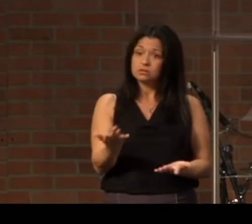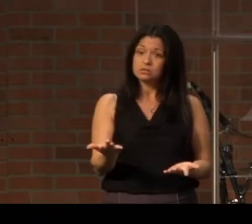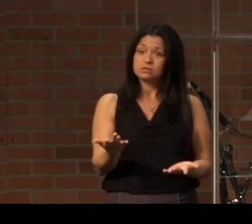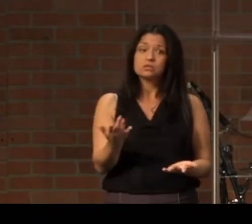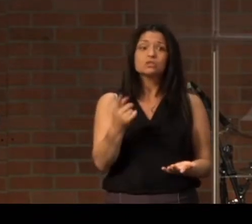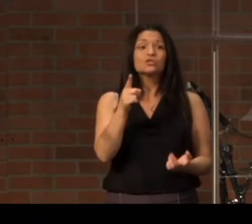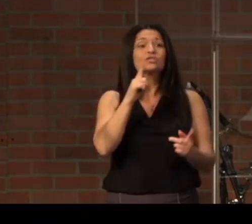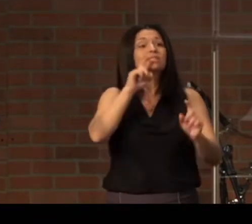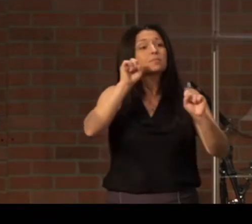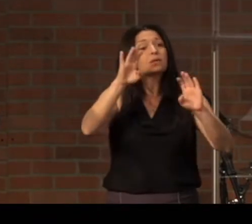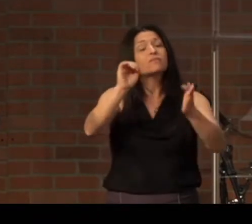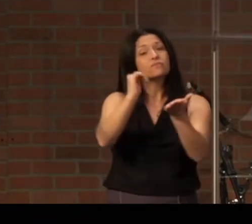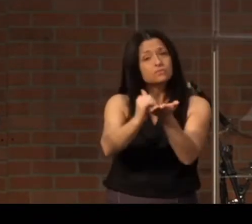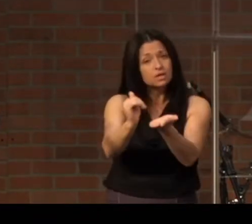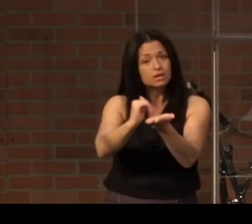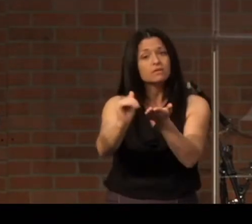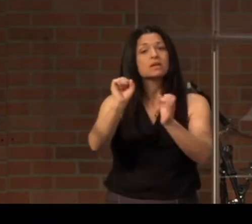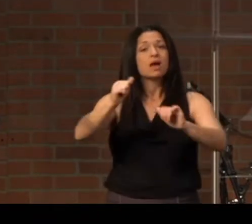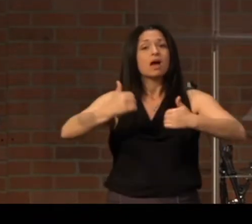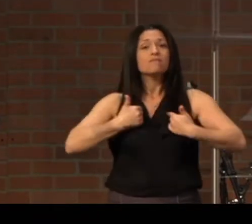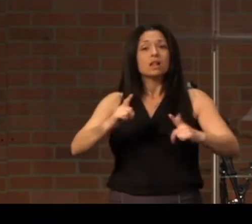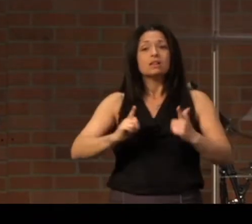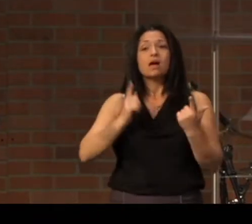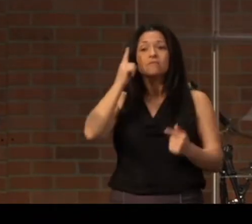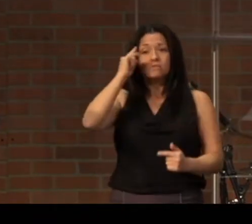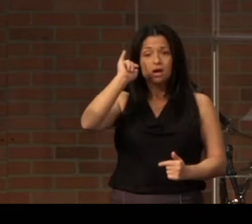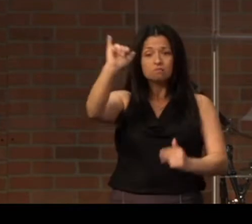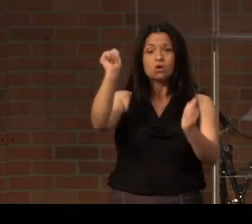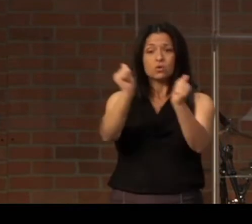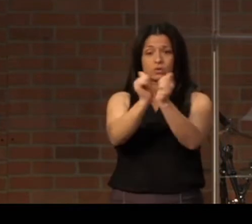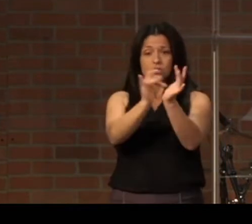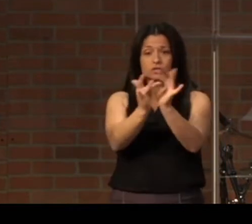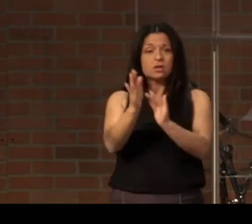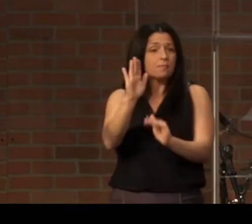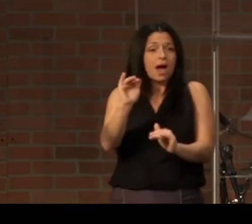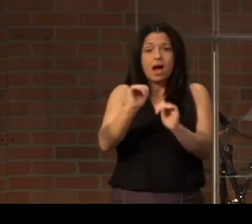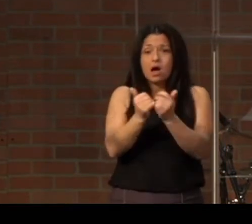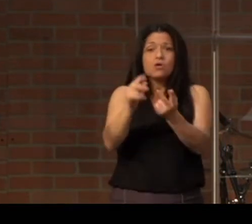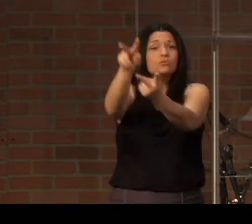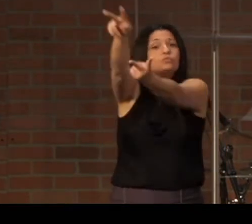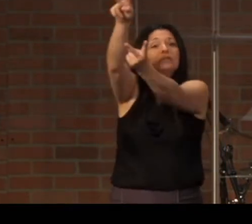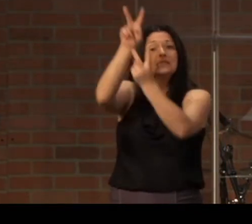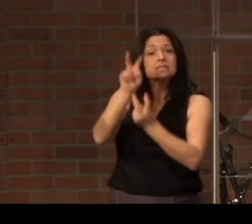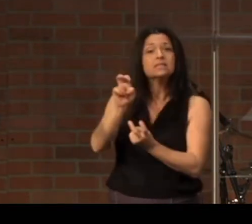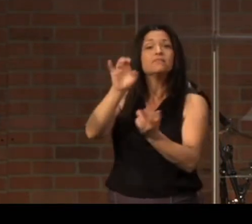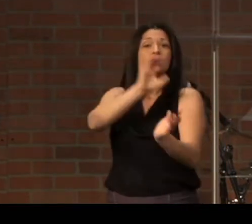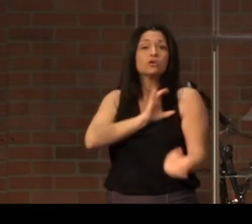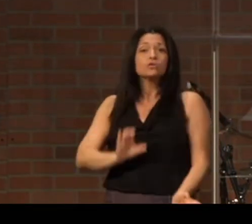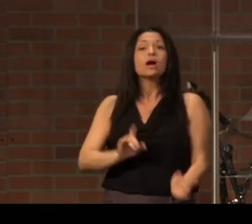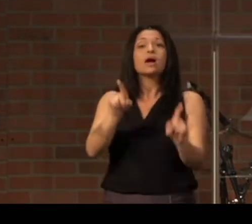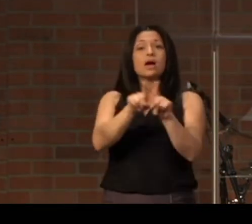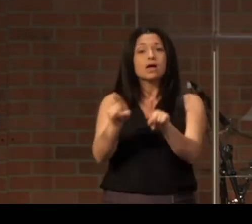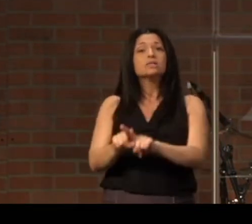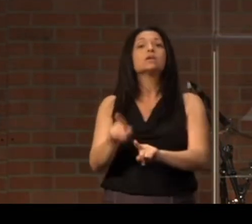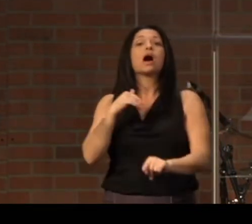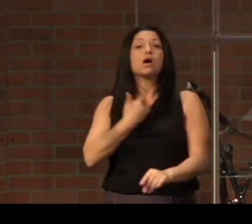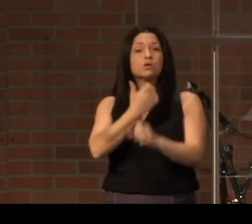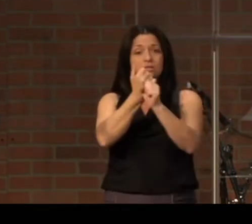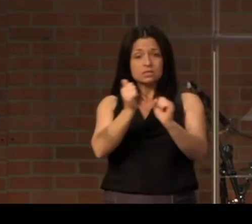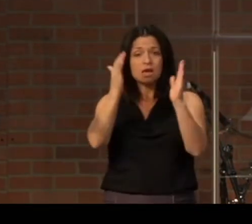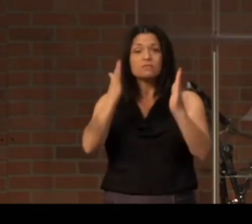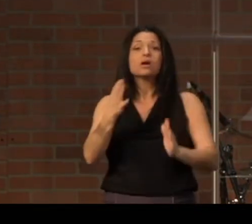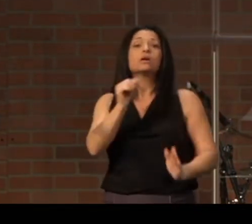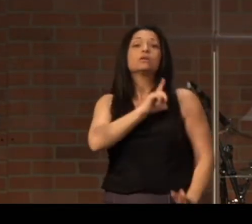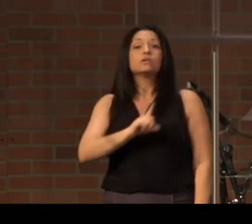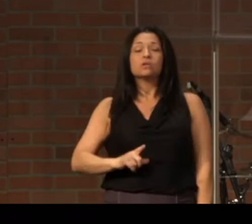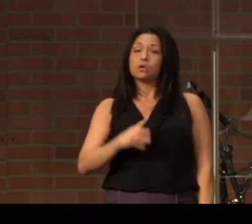You could be forgiven. You could do life in eternity with Jesus by receiving Christ as Savior and Lord. We admit to him, Lord, I've